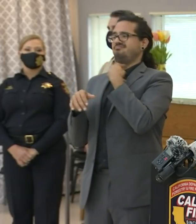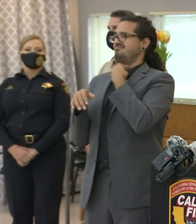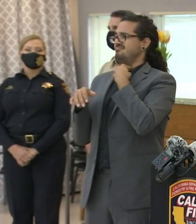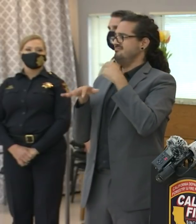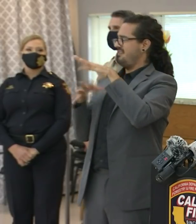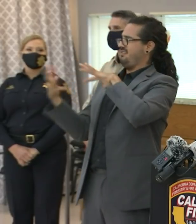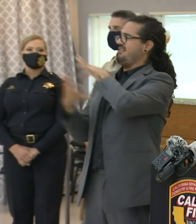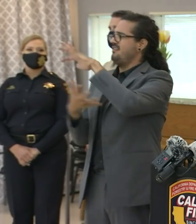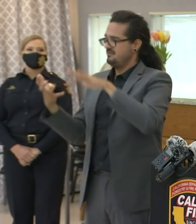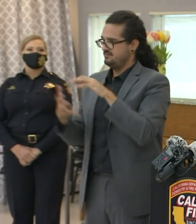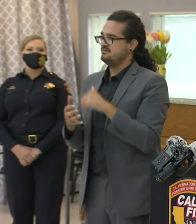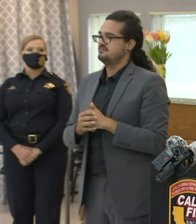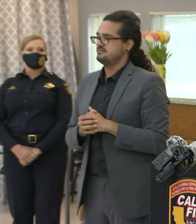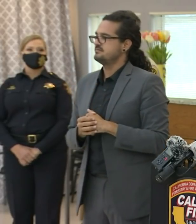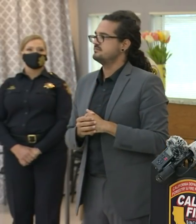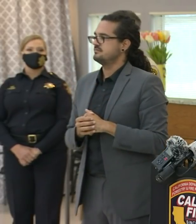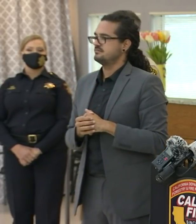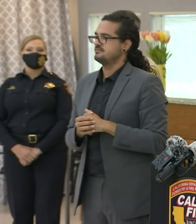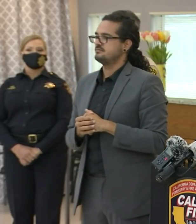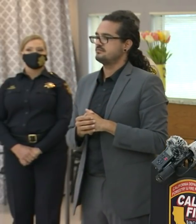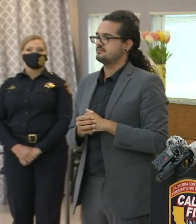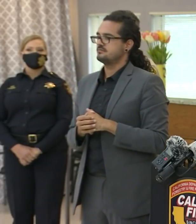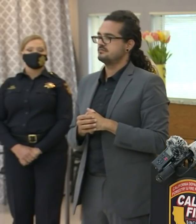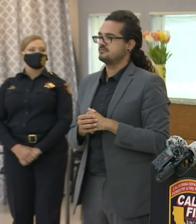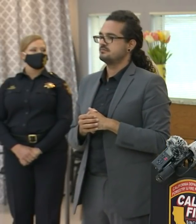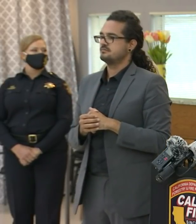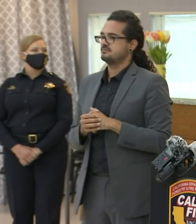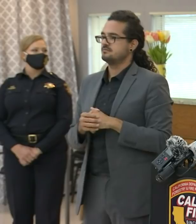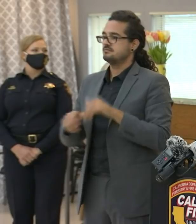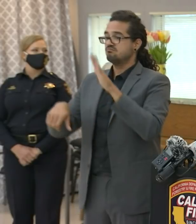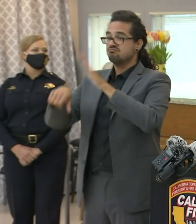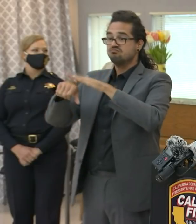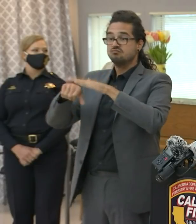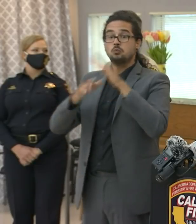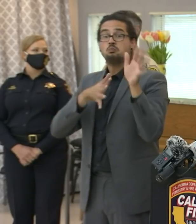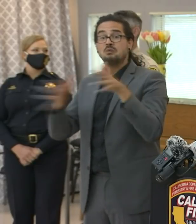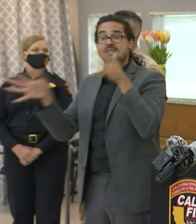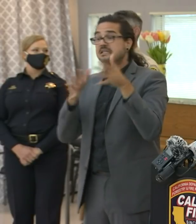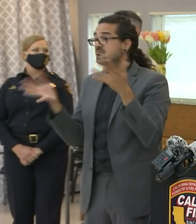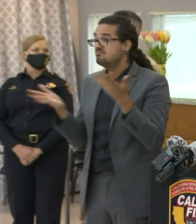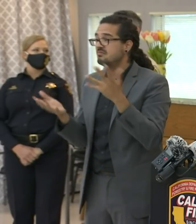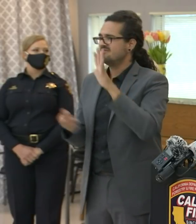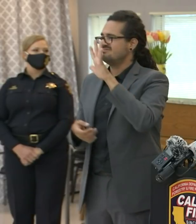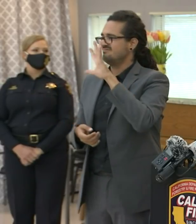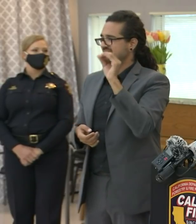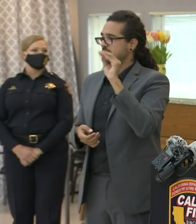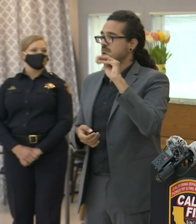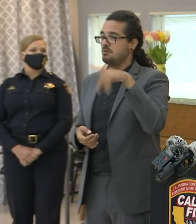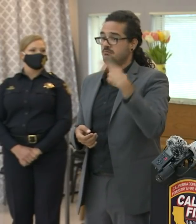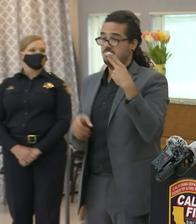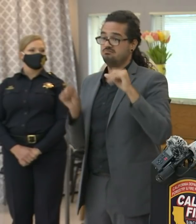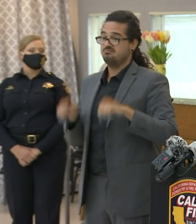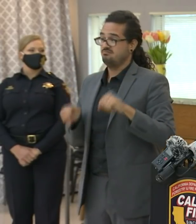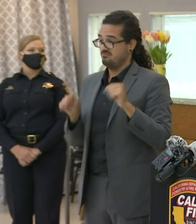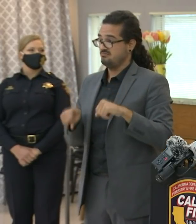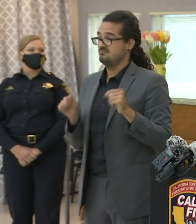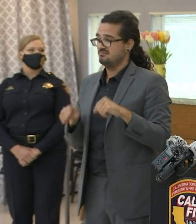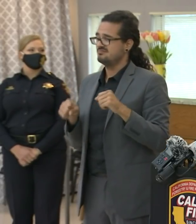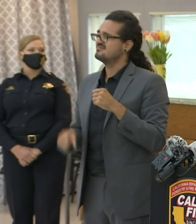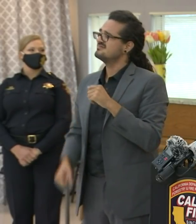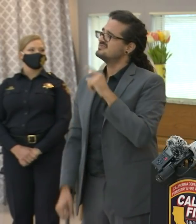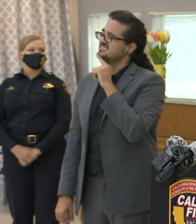in, with anticipated winds of over 50 miles an hour that could be predicted. So please let us do our work. Get out of the